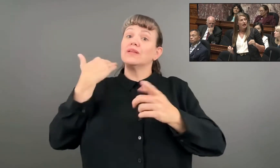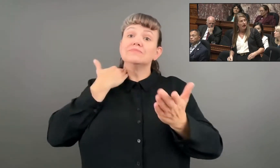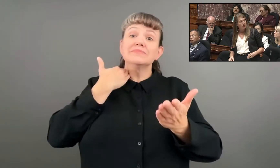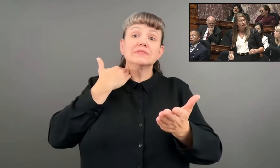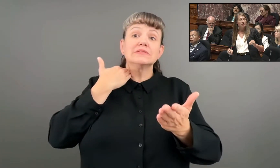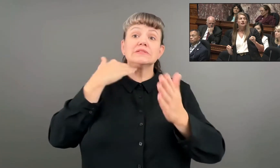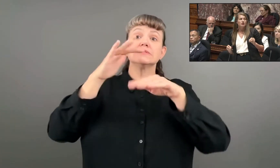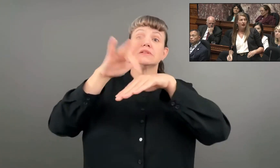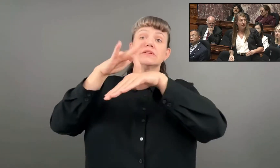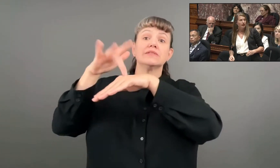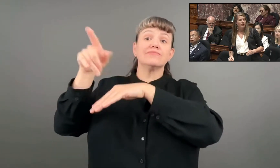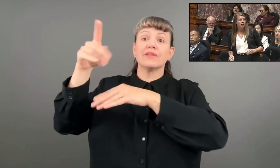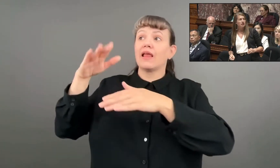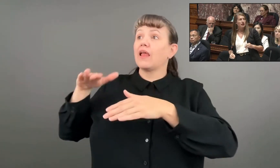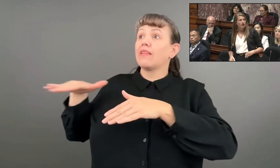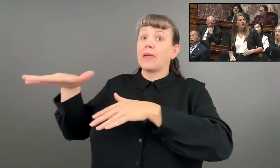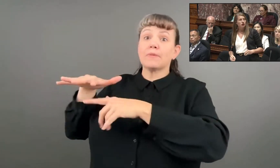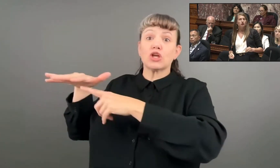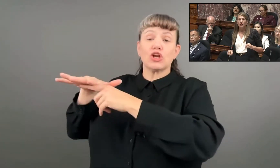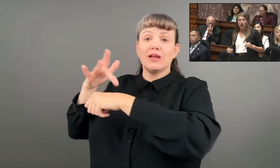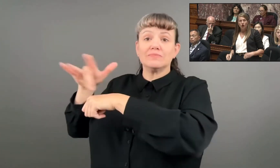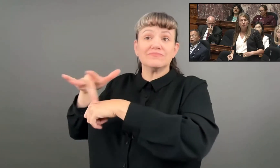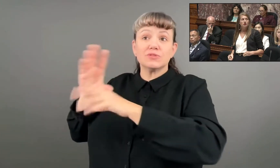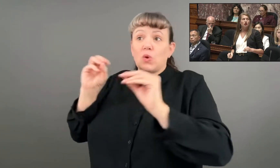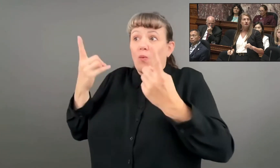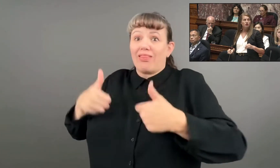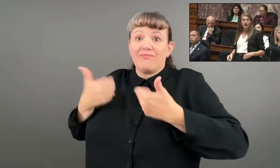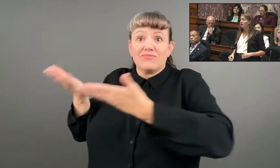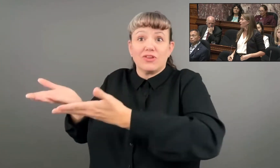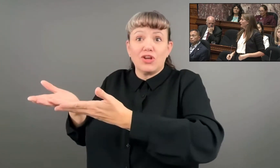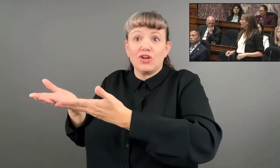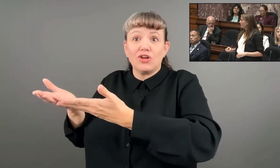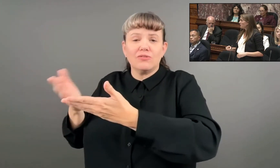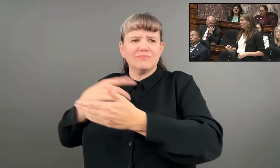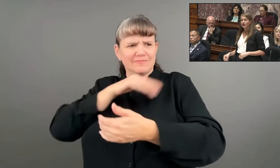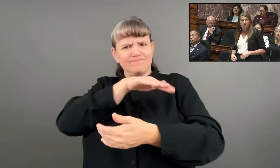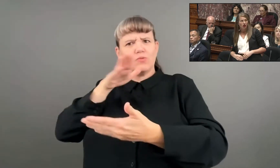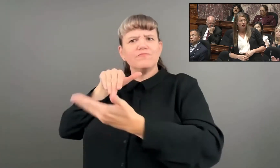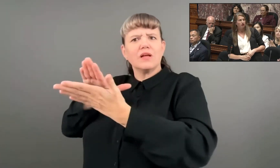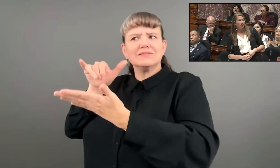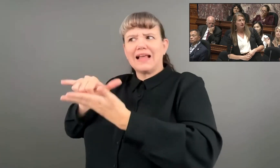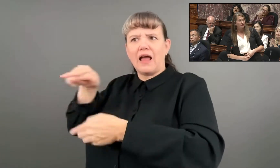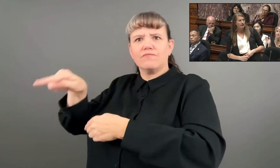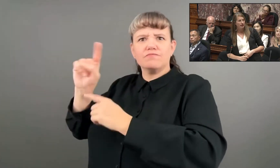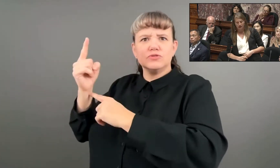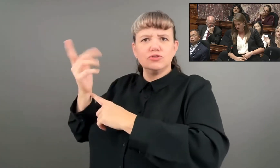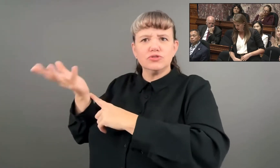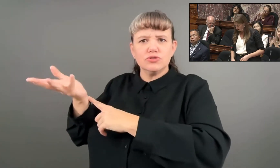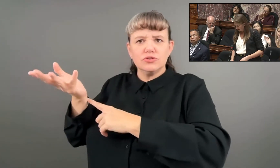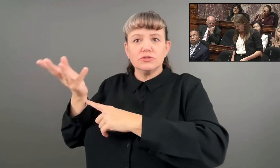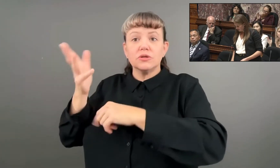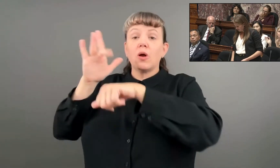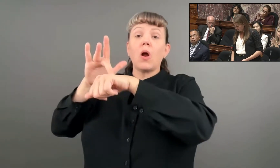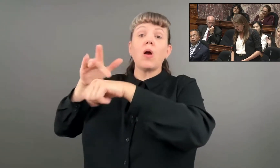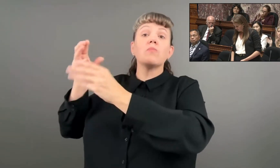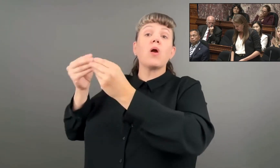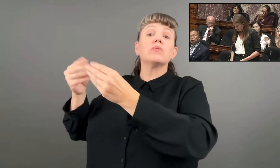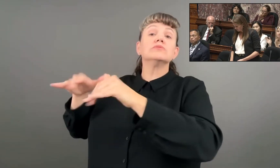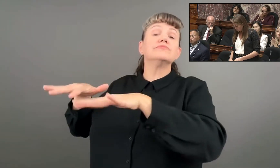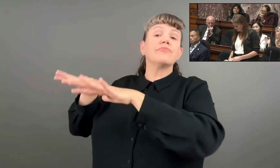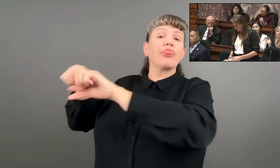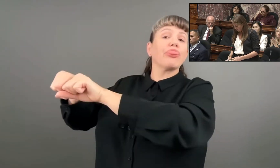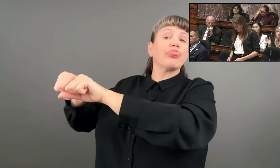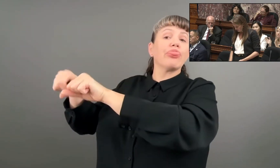has tackled speculators and made sure that homes are for people in communities all across BC.